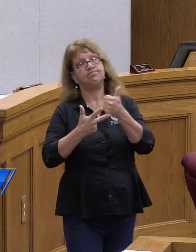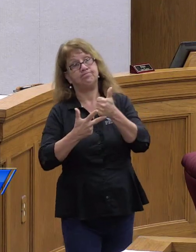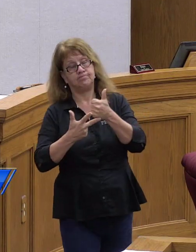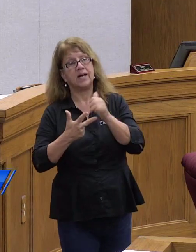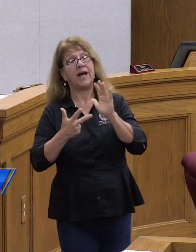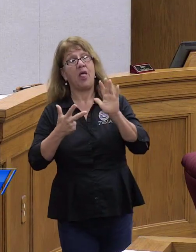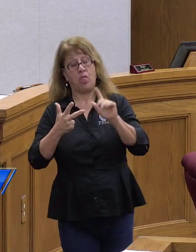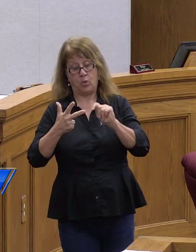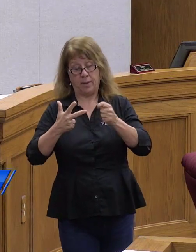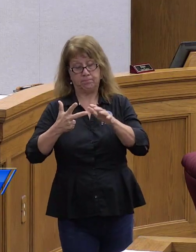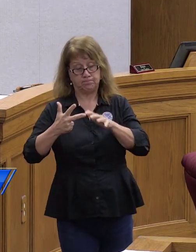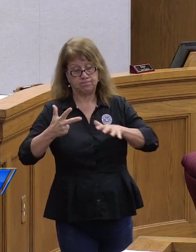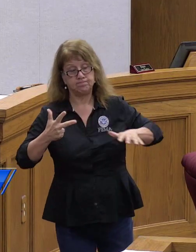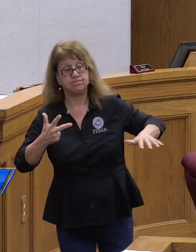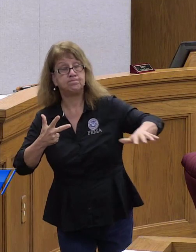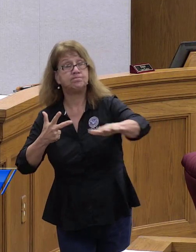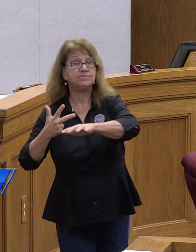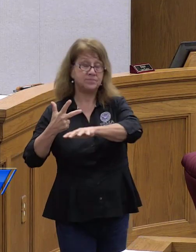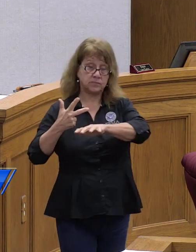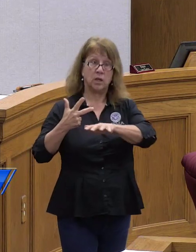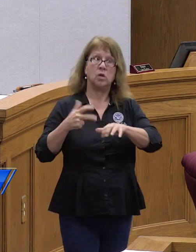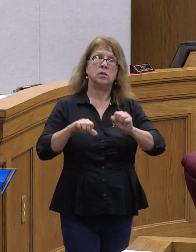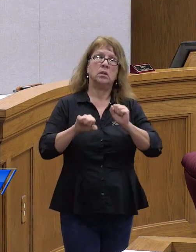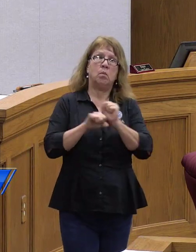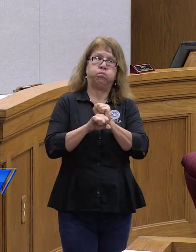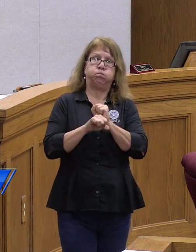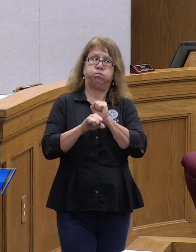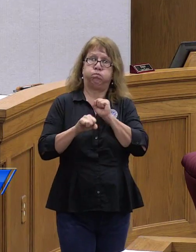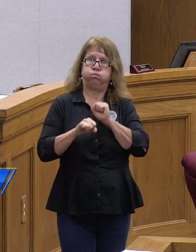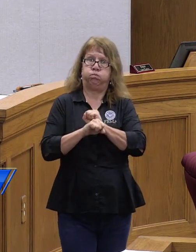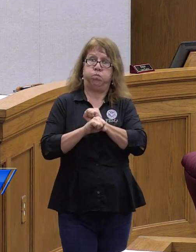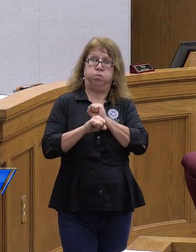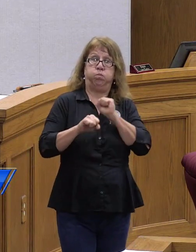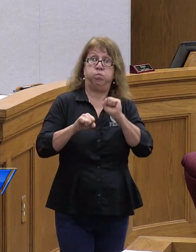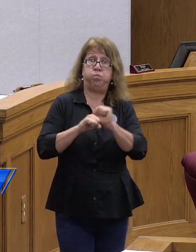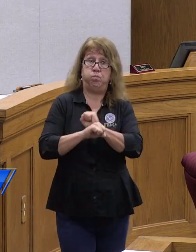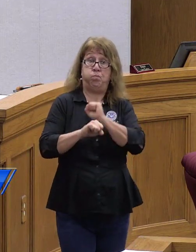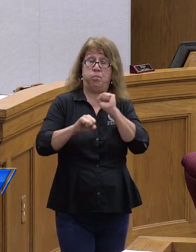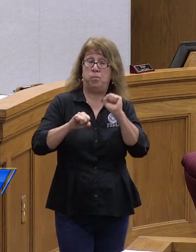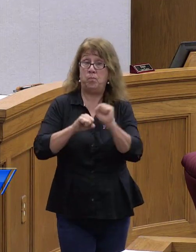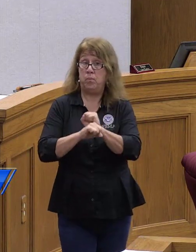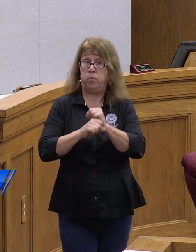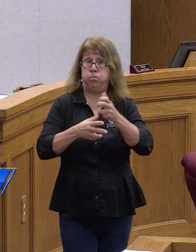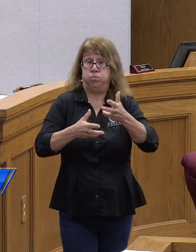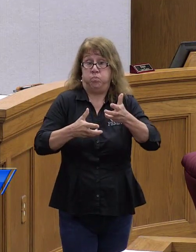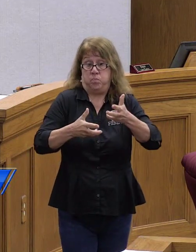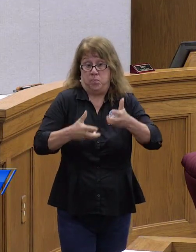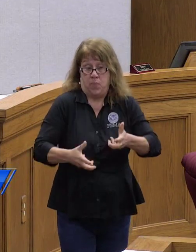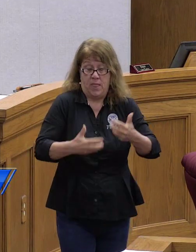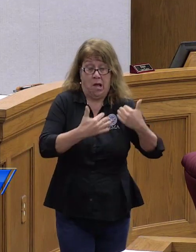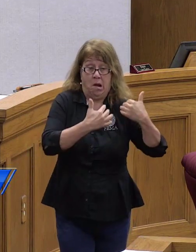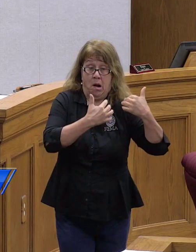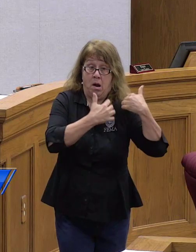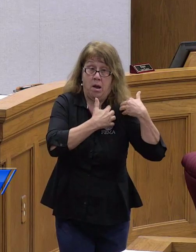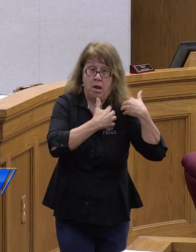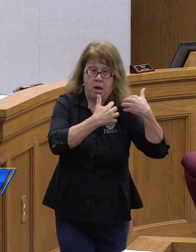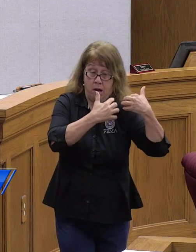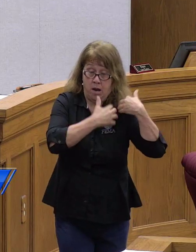team have worked their tails off, and they have performed almost inhuman,